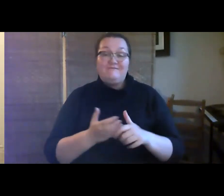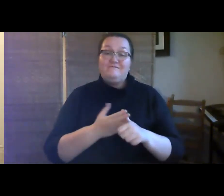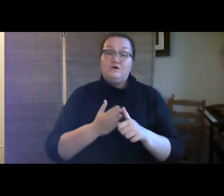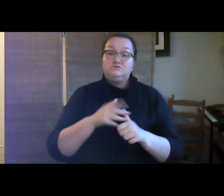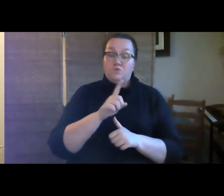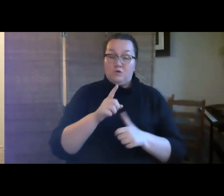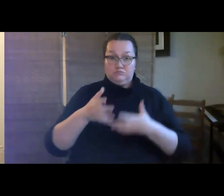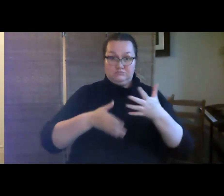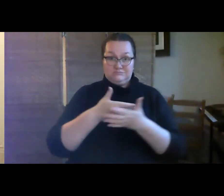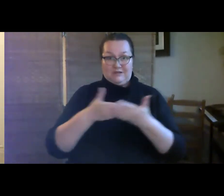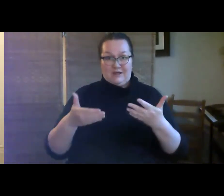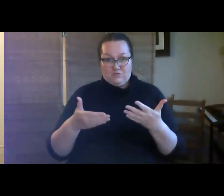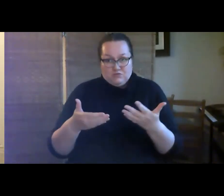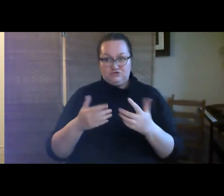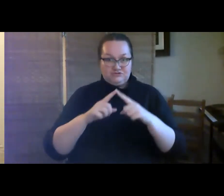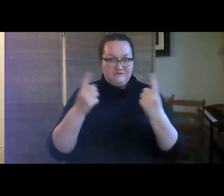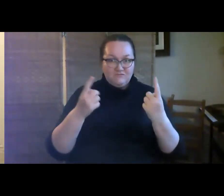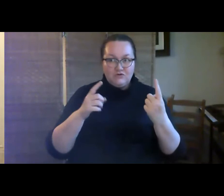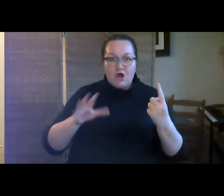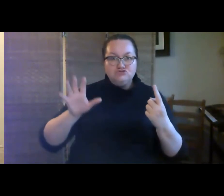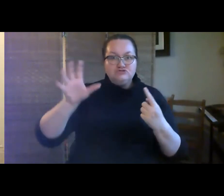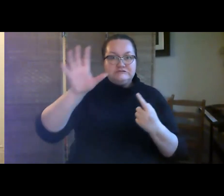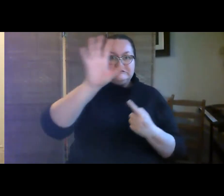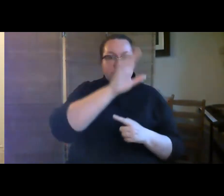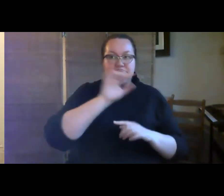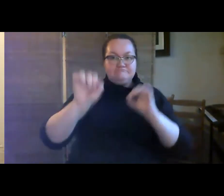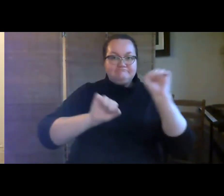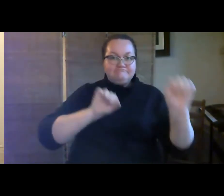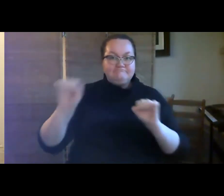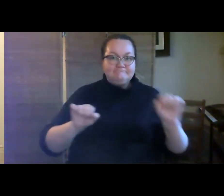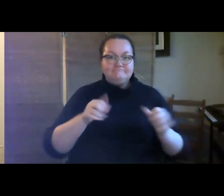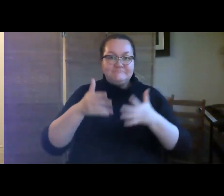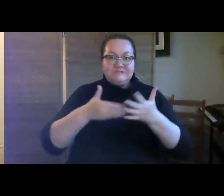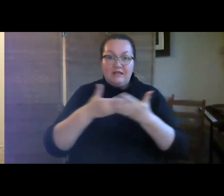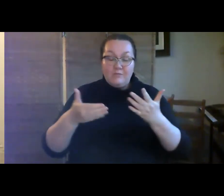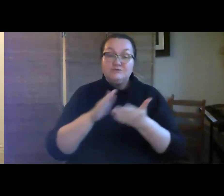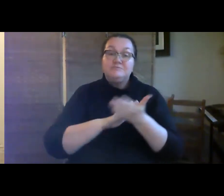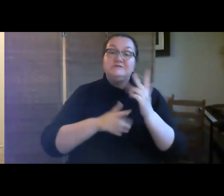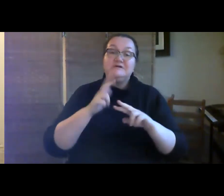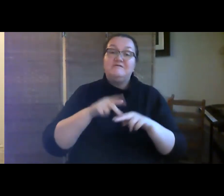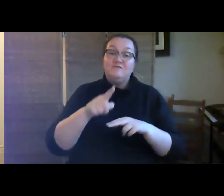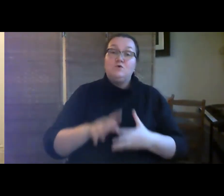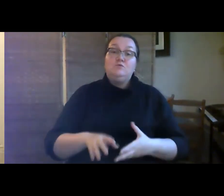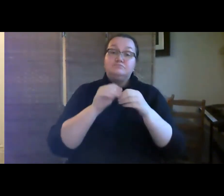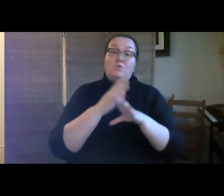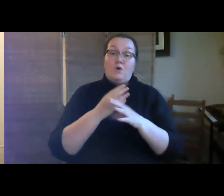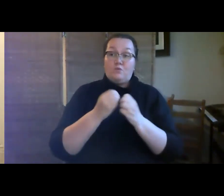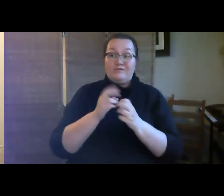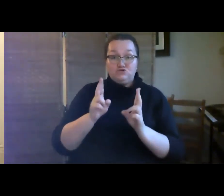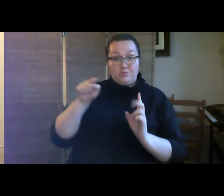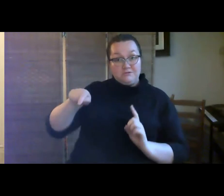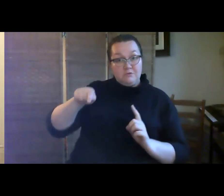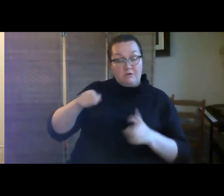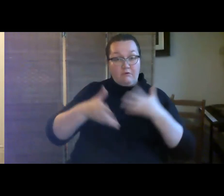sign language obviously changes with every country. So if you have made a work with a sign language interpreter in it, they are